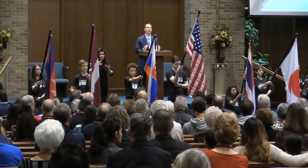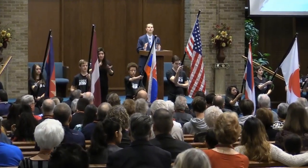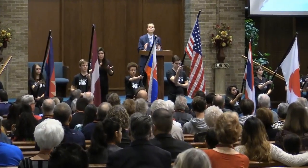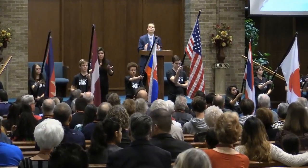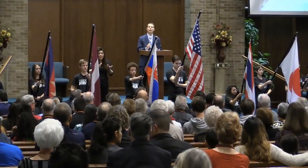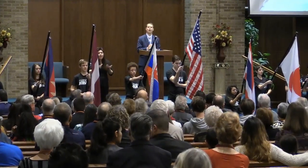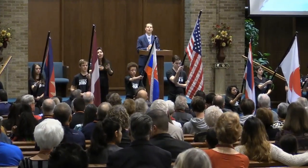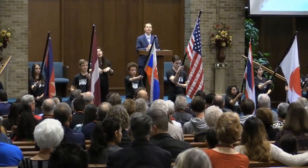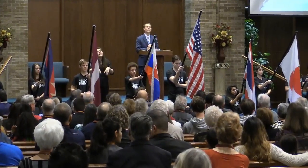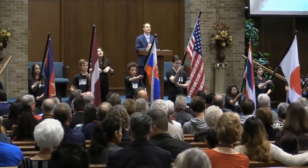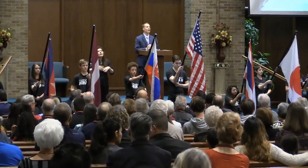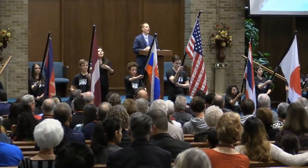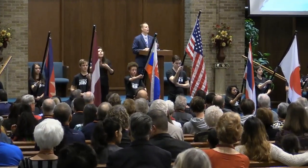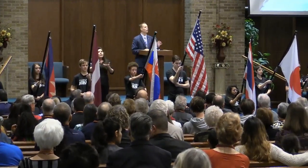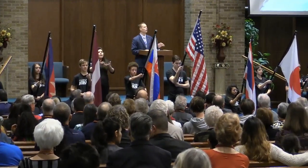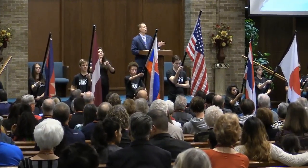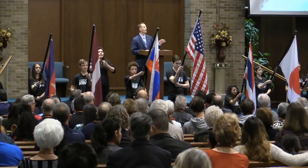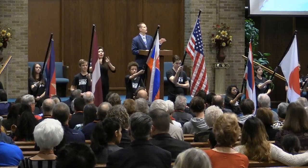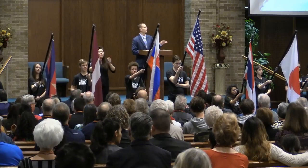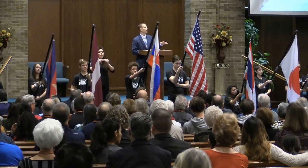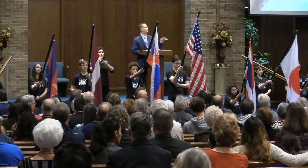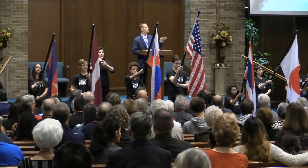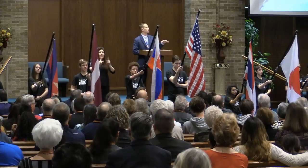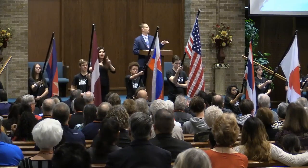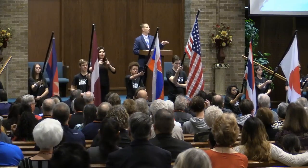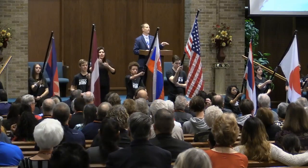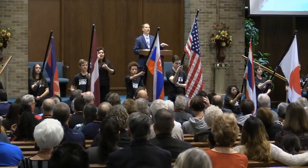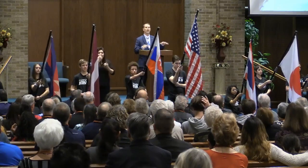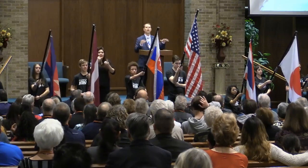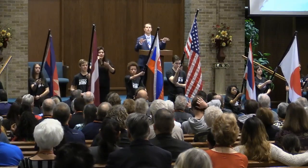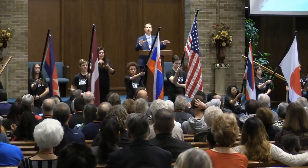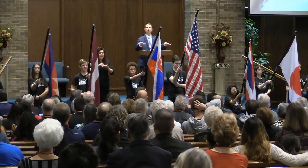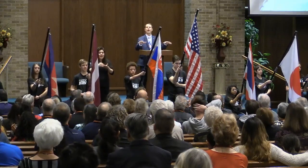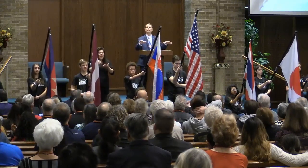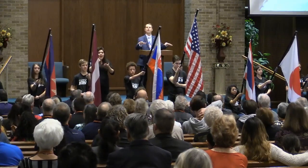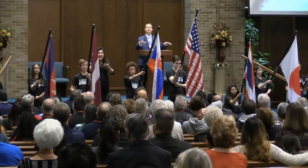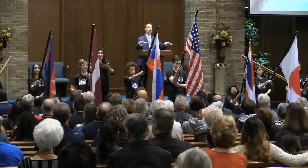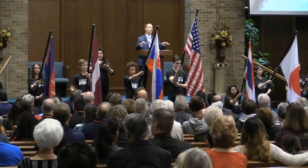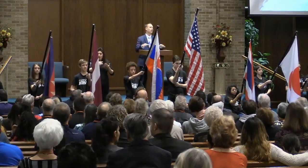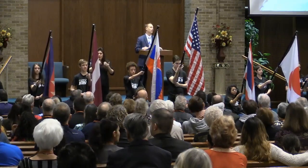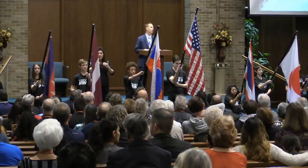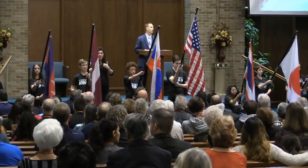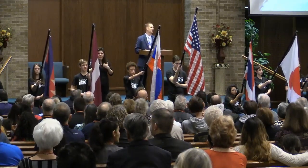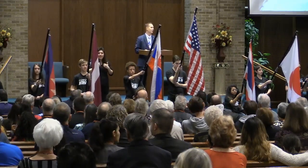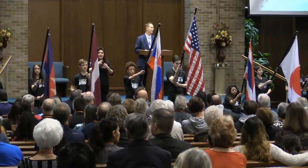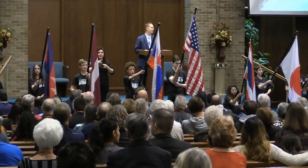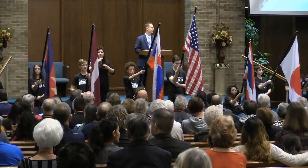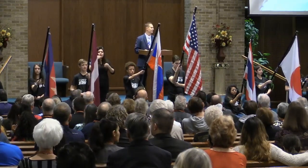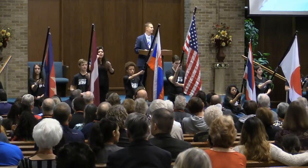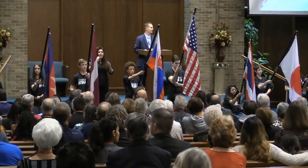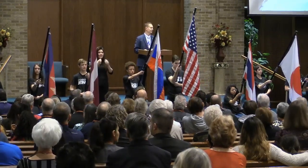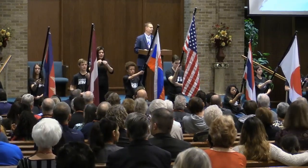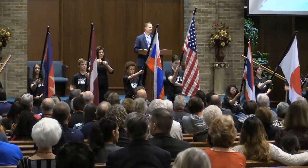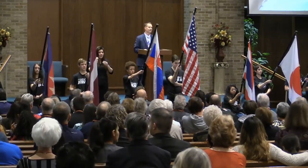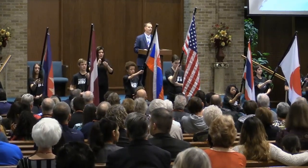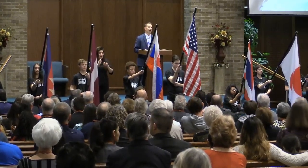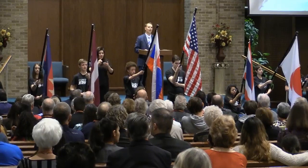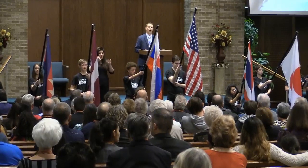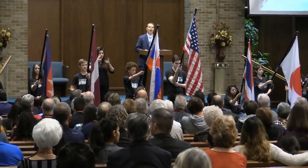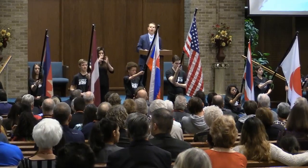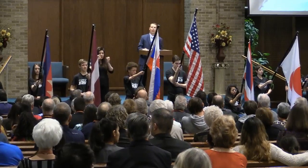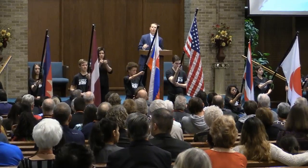people. But I want you to think about this. Have you guys felt spiritually fed in the short time that you've been here at the workshop?